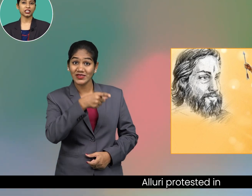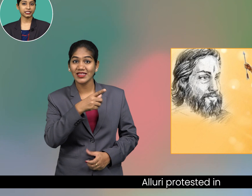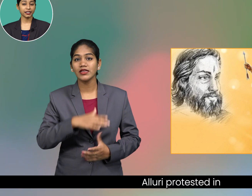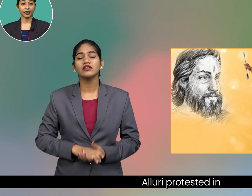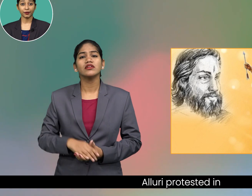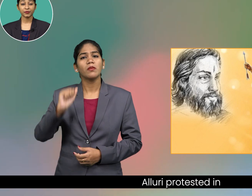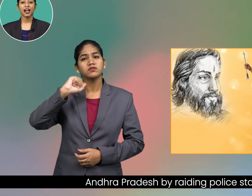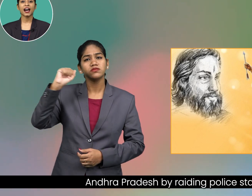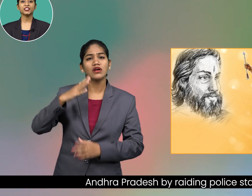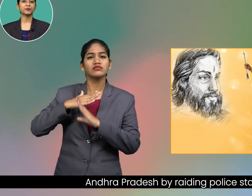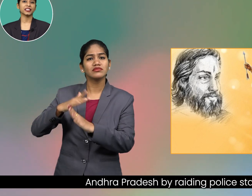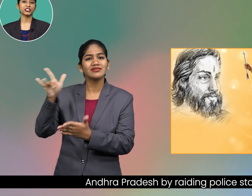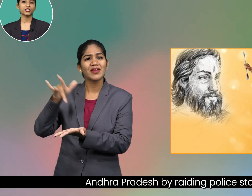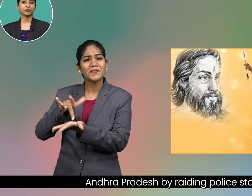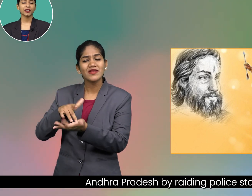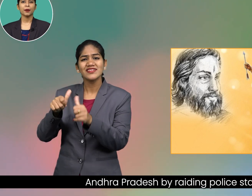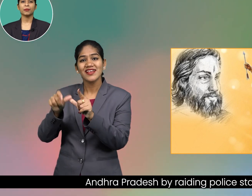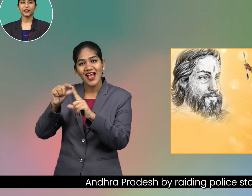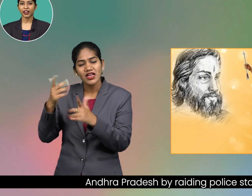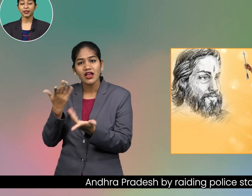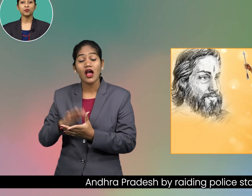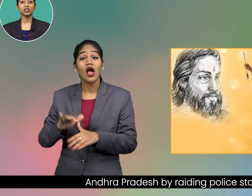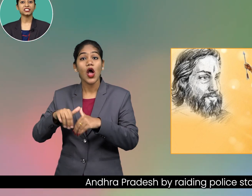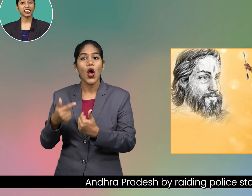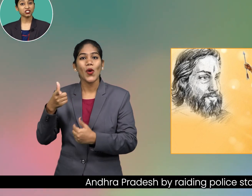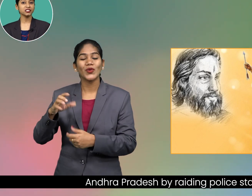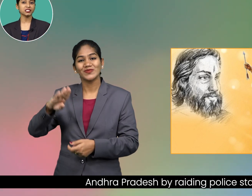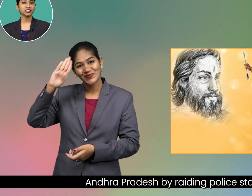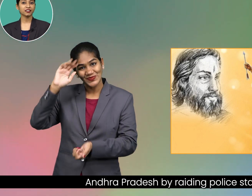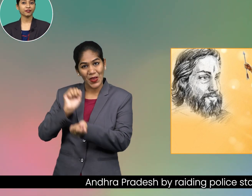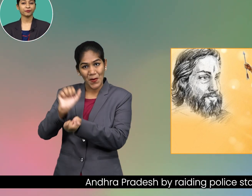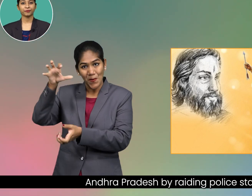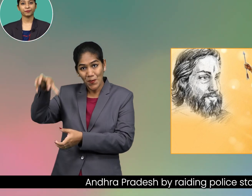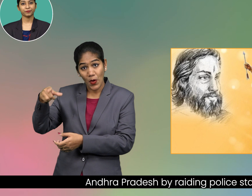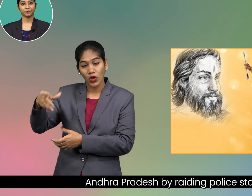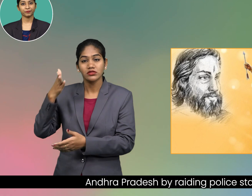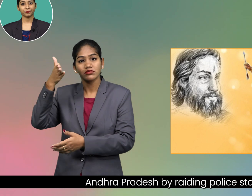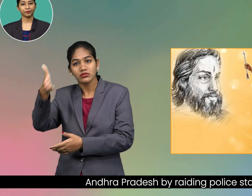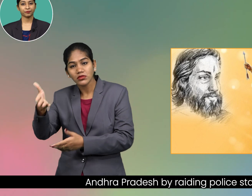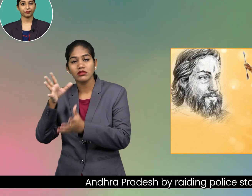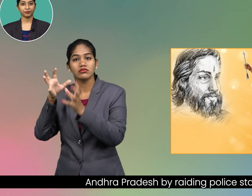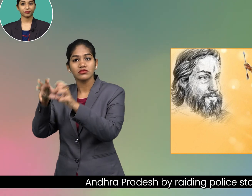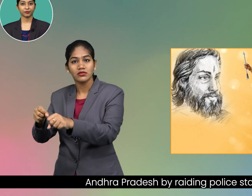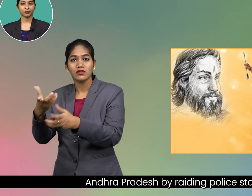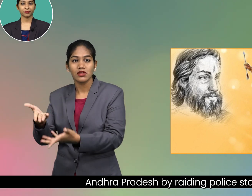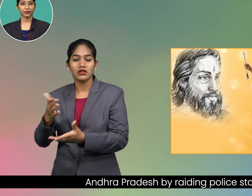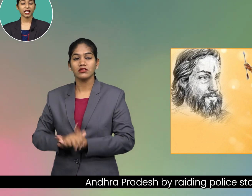Alluri protested in Andhra Pradesh by raiding police stations,